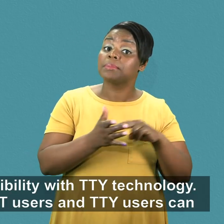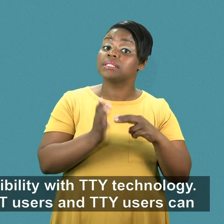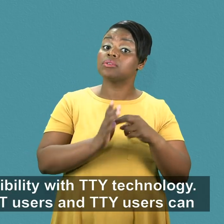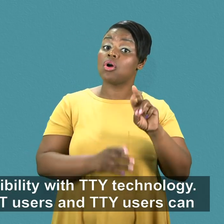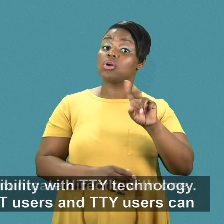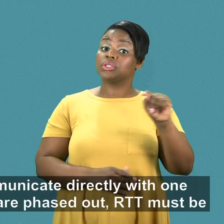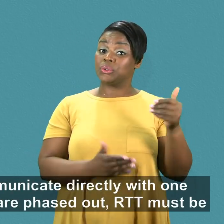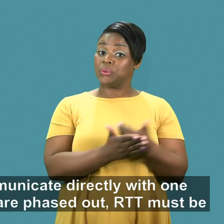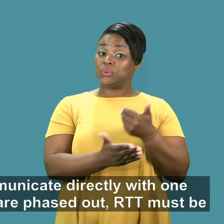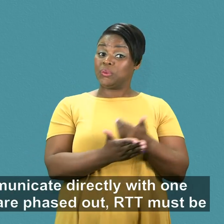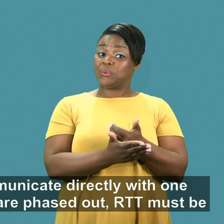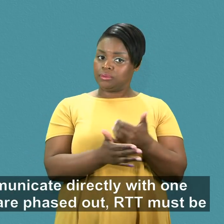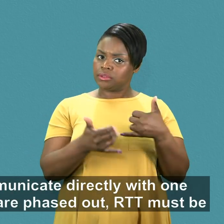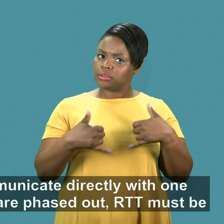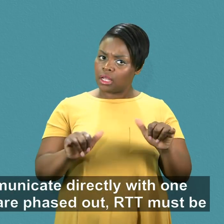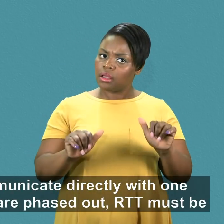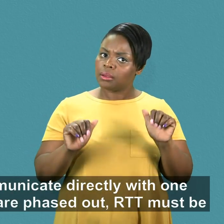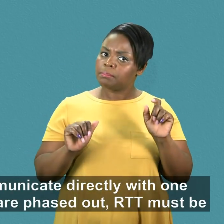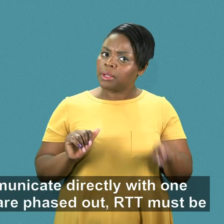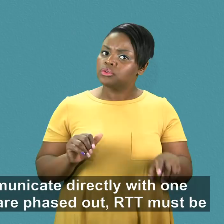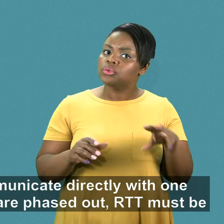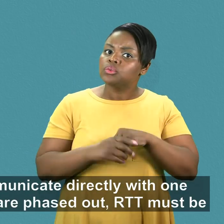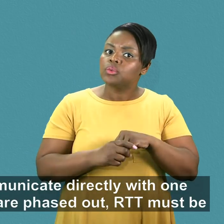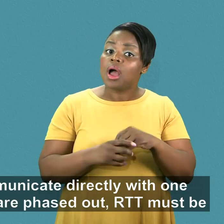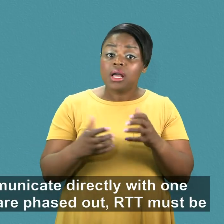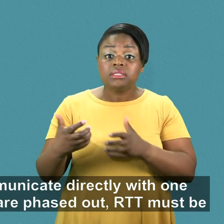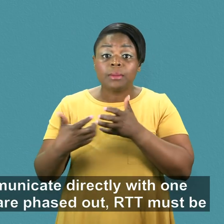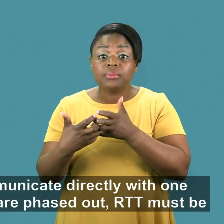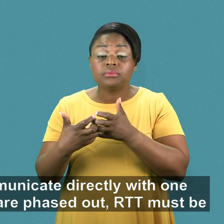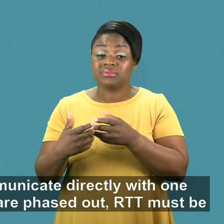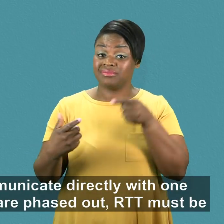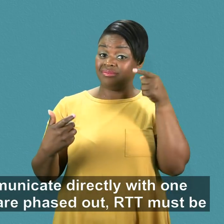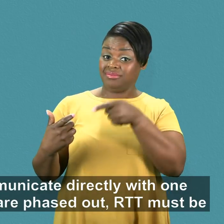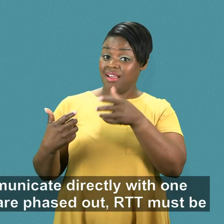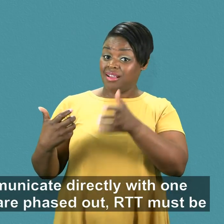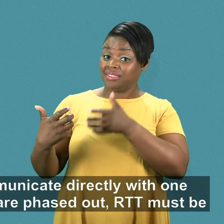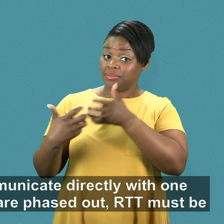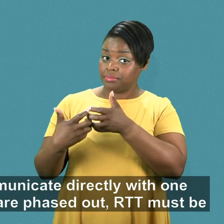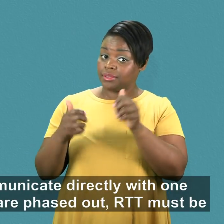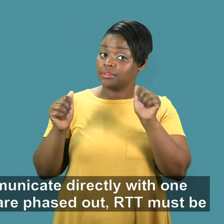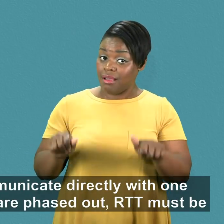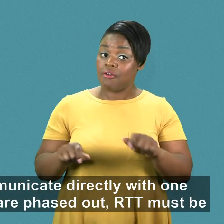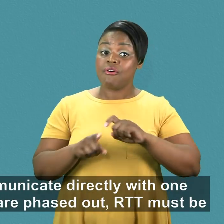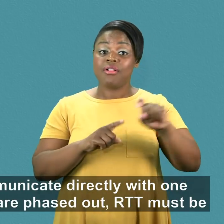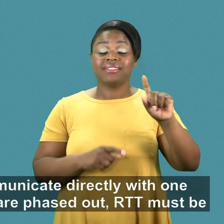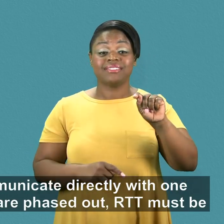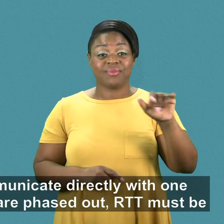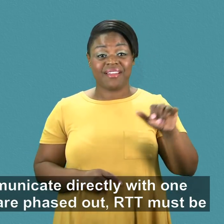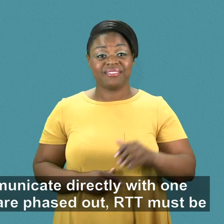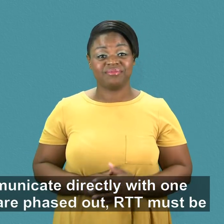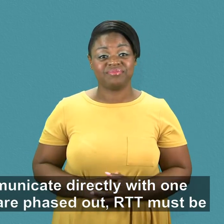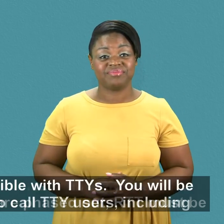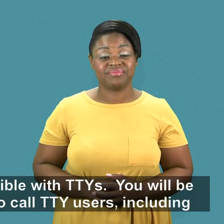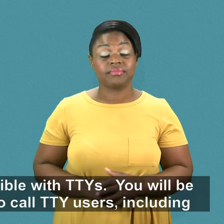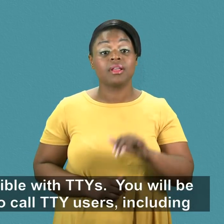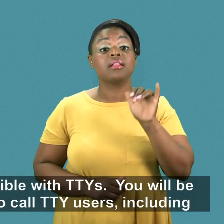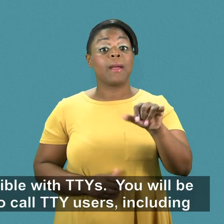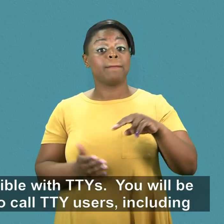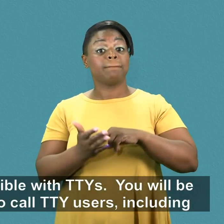can continue to communicate directly with one one another until TTYs are phased out, RTT must be backwards compatible with